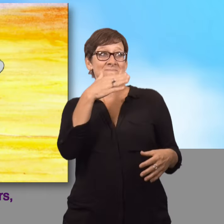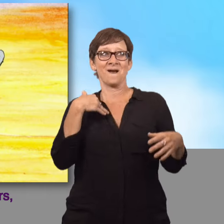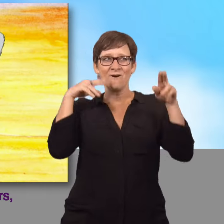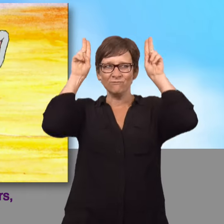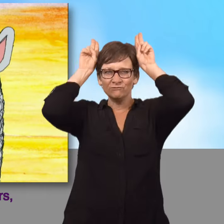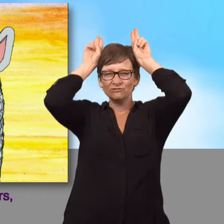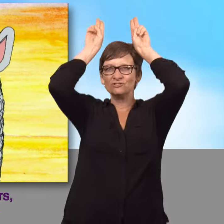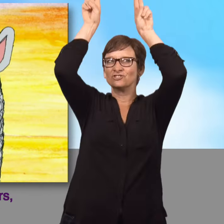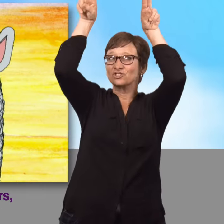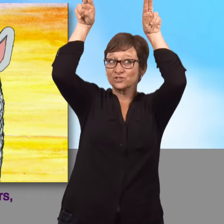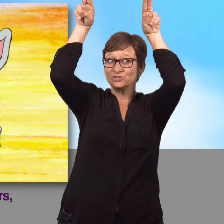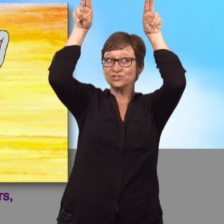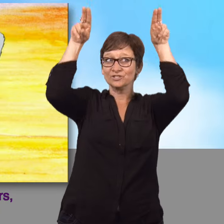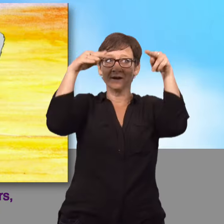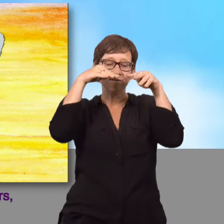long lashes and fur.